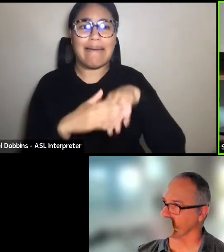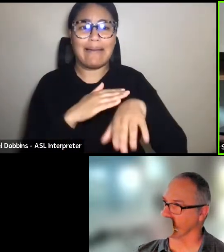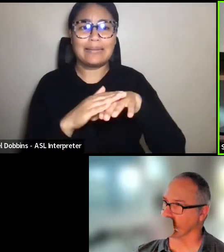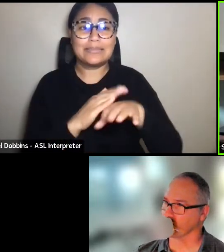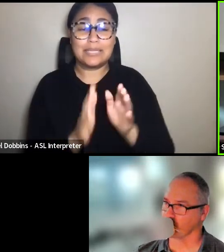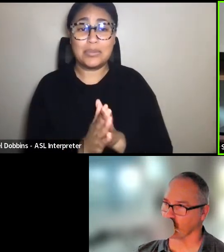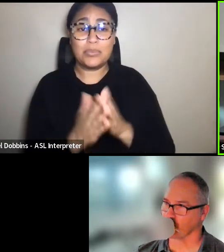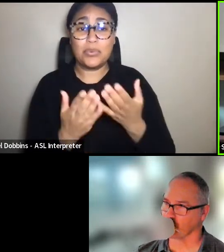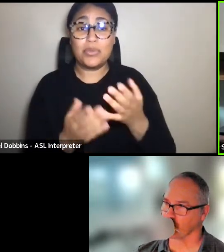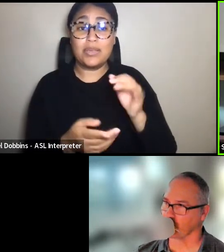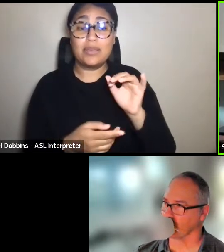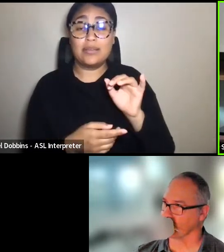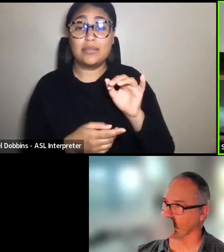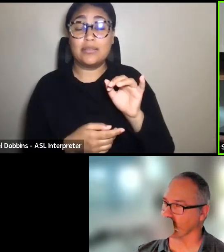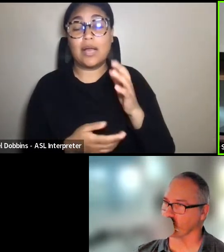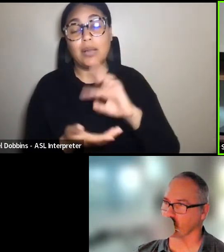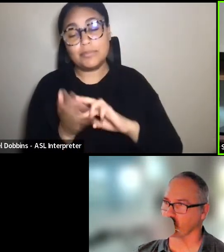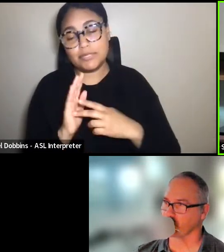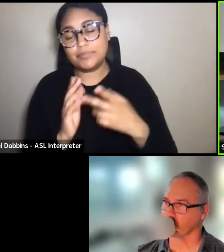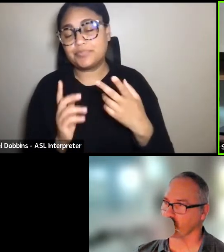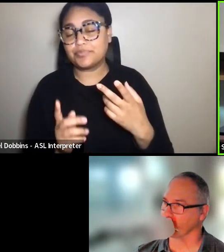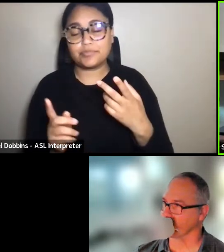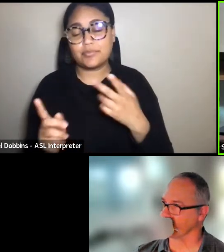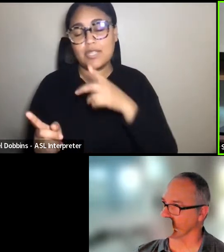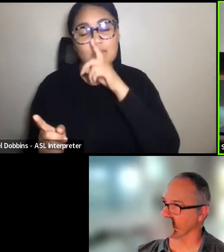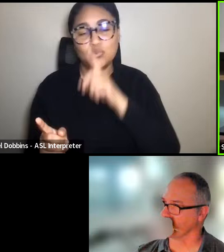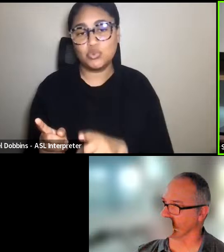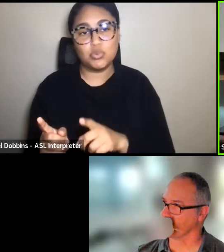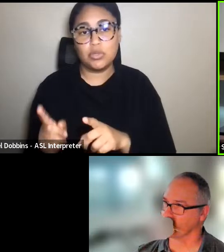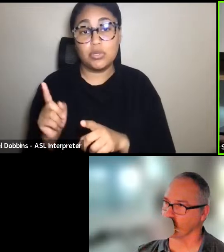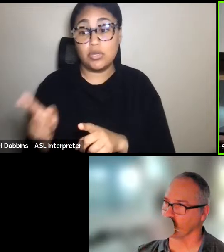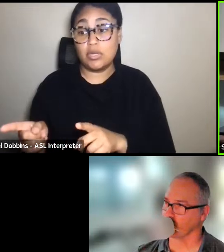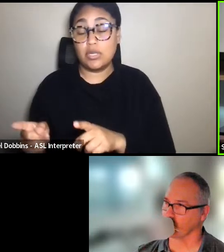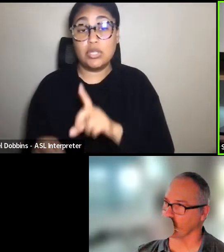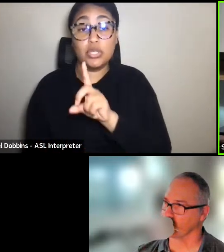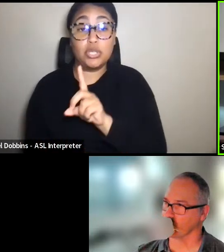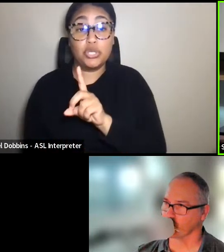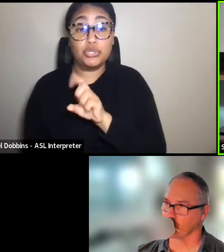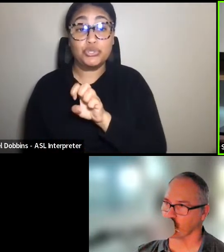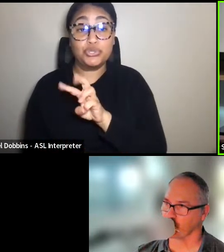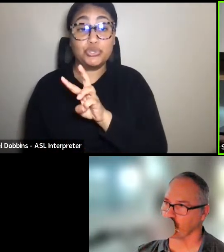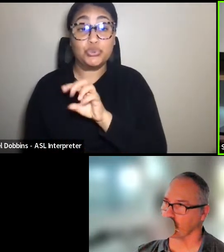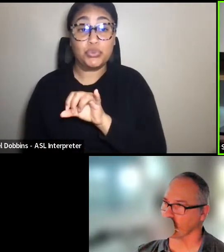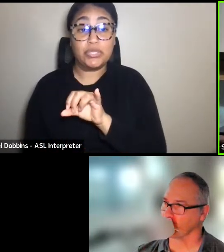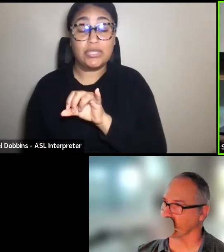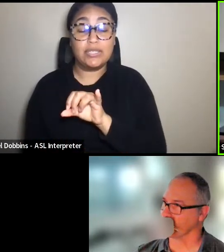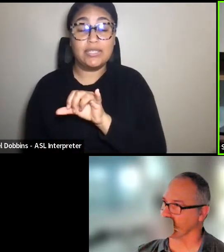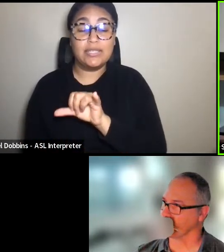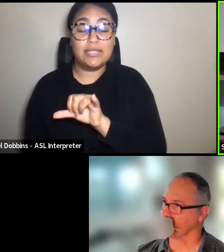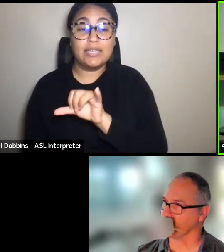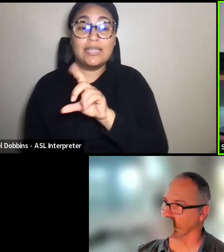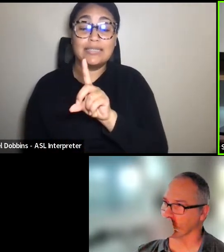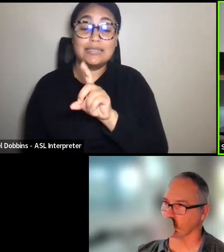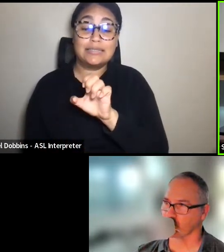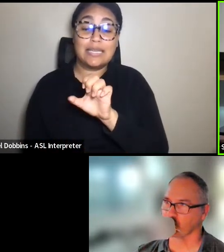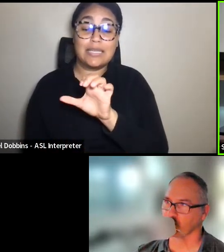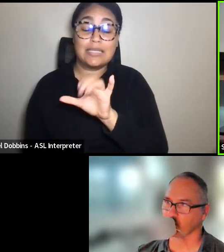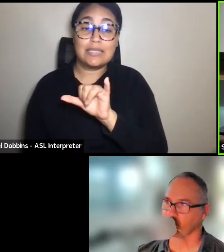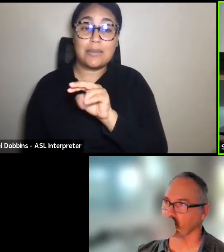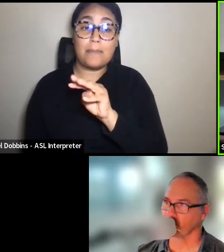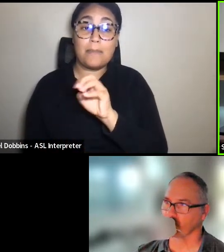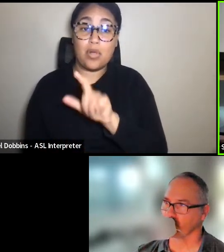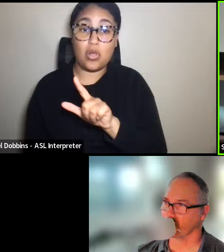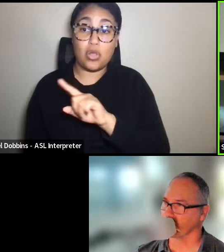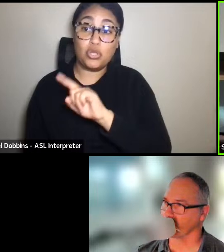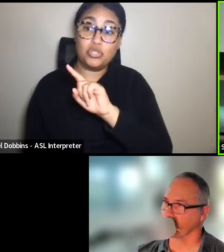When they, I'm sure it was the same thought when they went from the Dewey Decimals to like, that to an online card